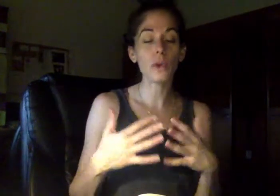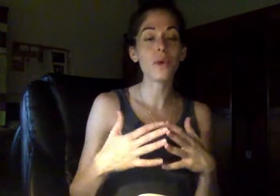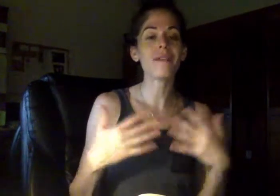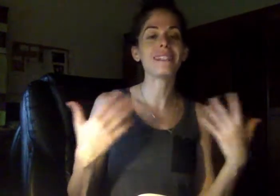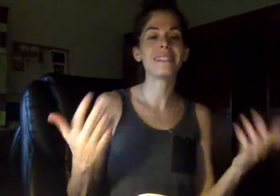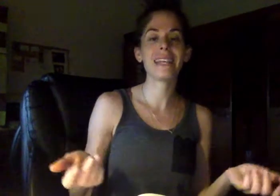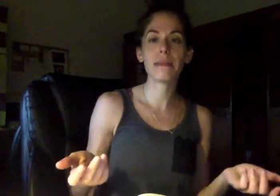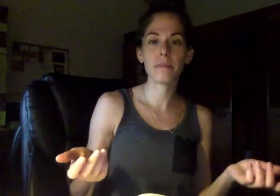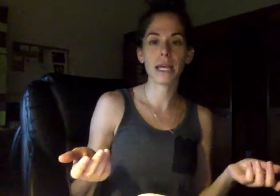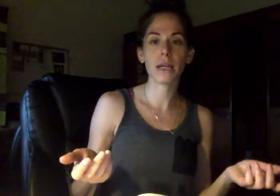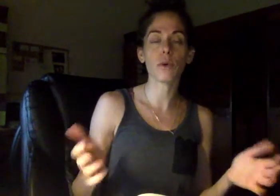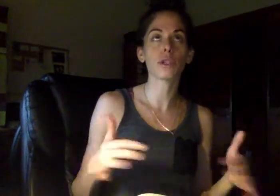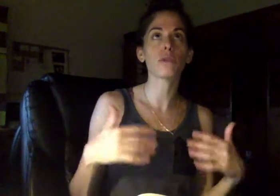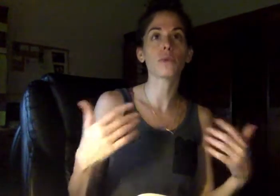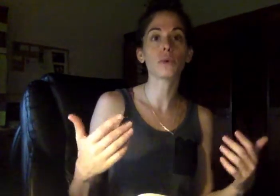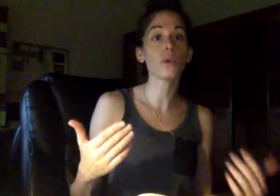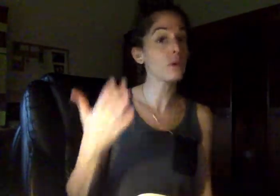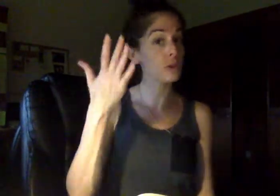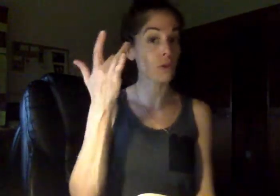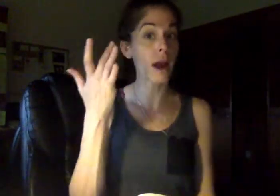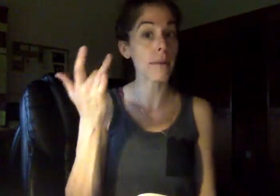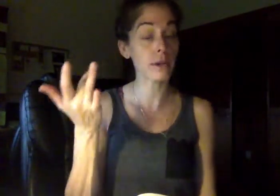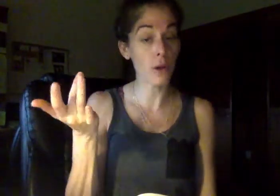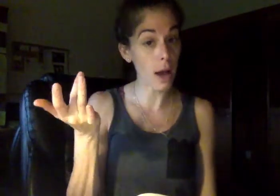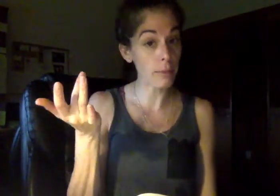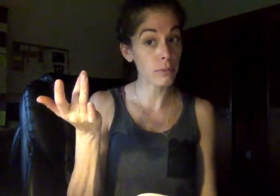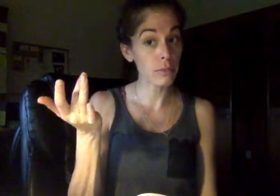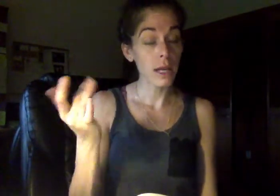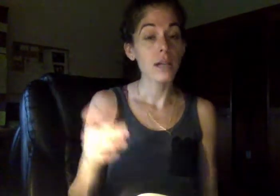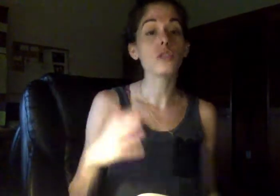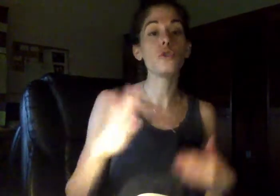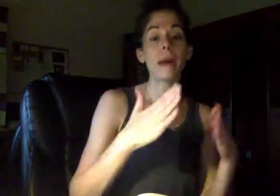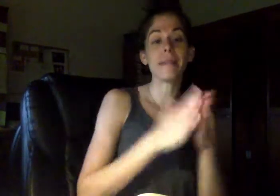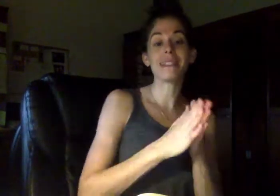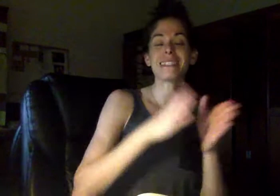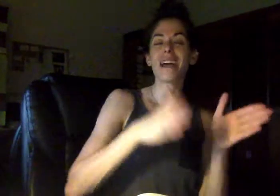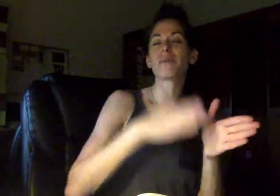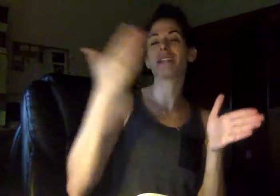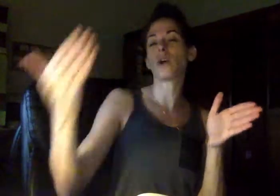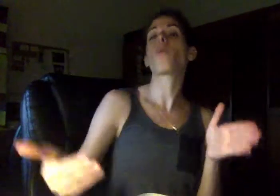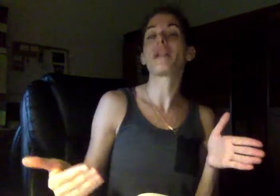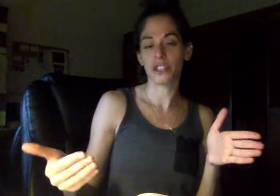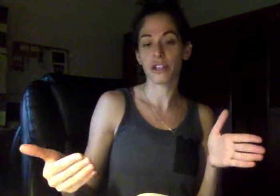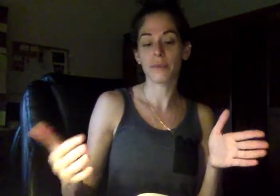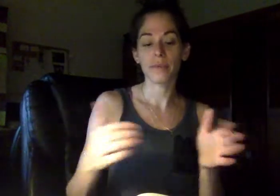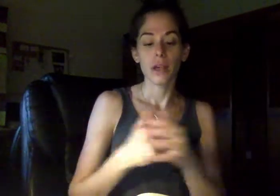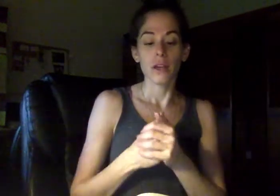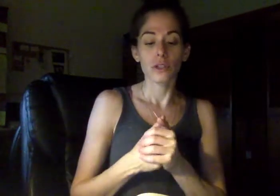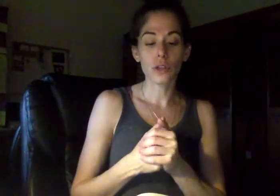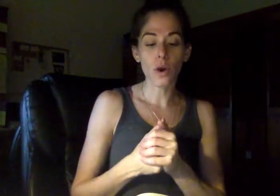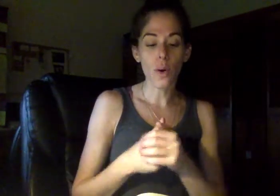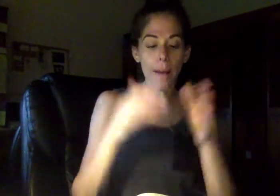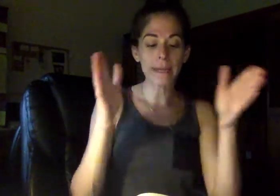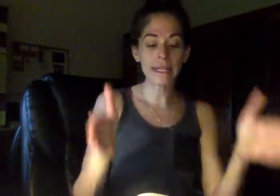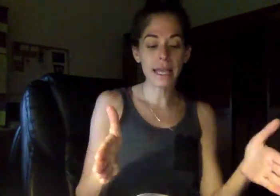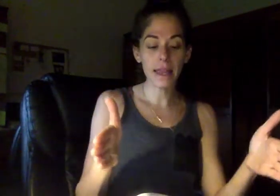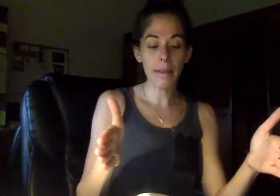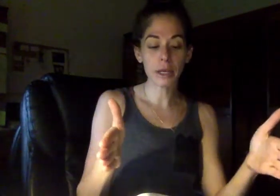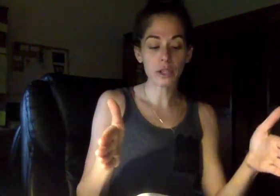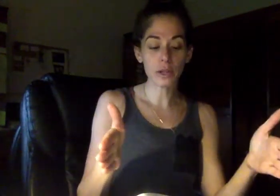have a statement or it's a rhetorical, your eyebrows are up. So that means it's not really a question. So I'm going to send that picture as well